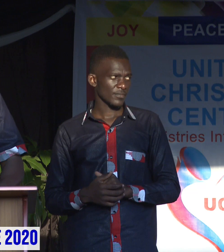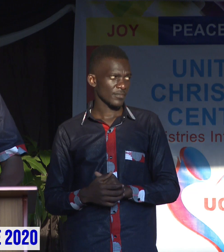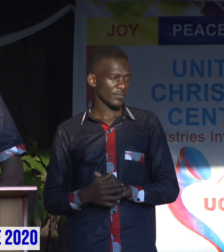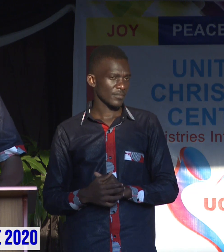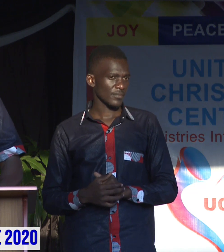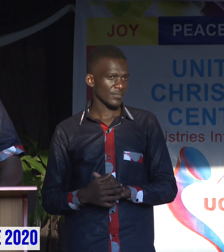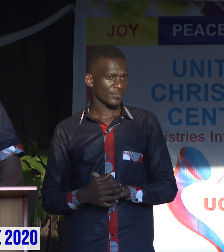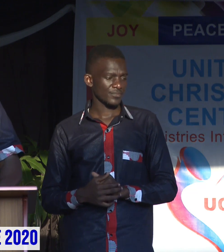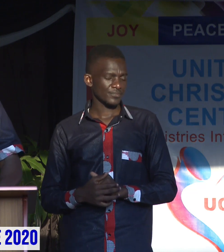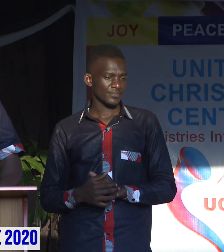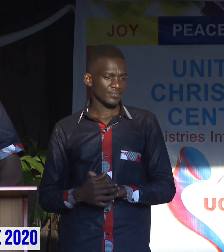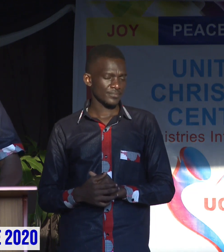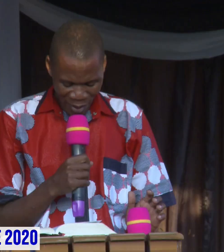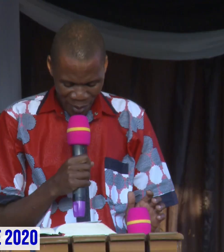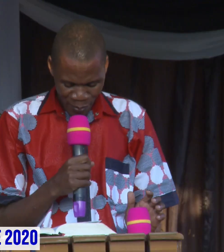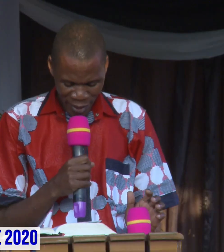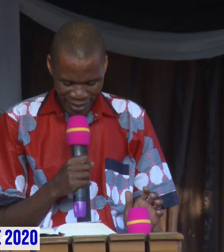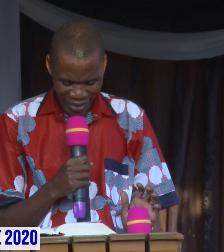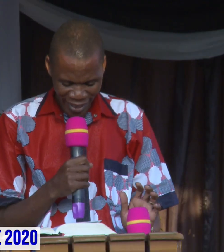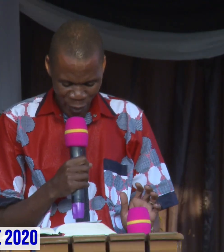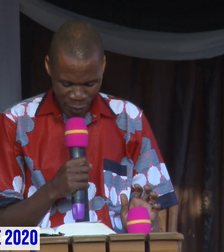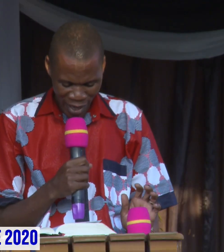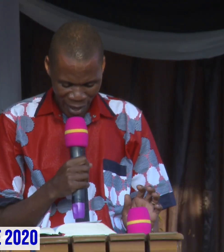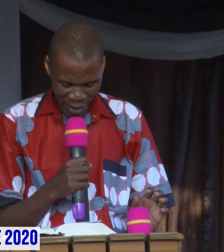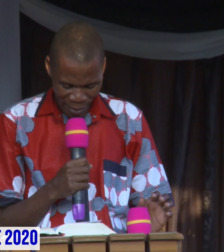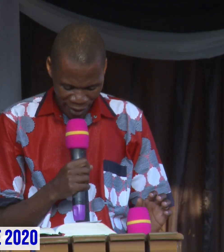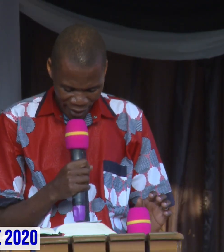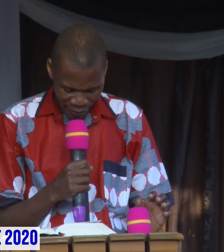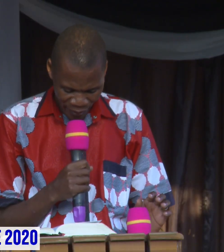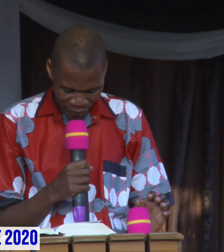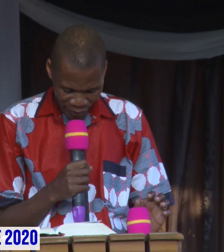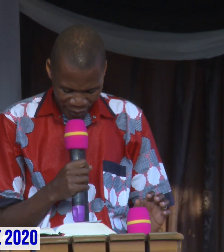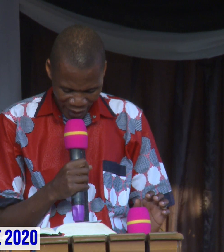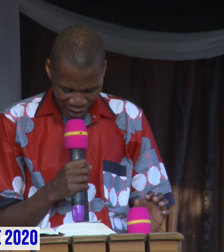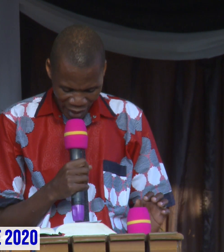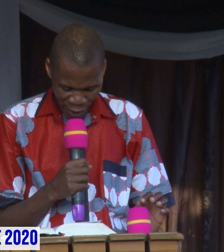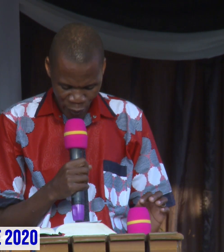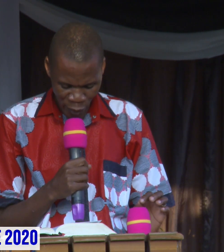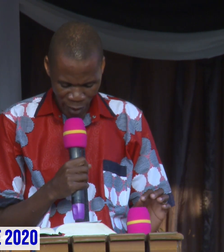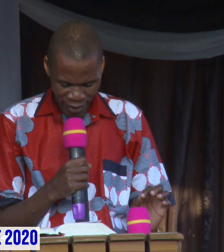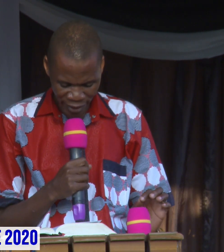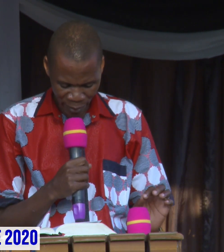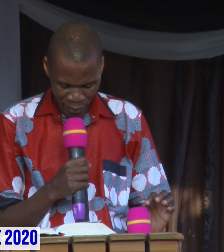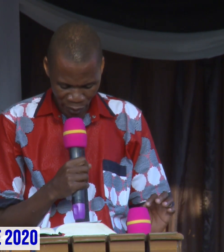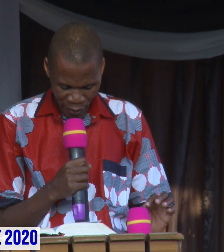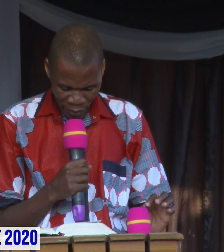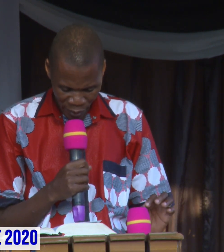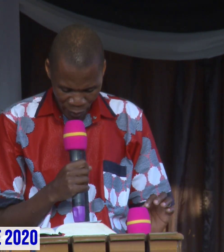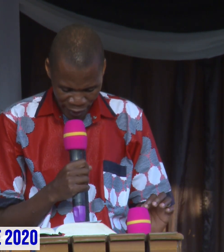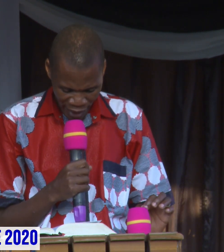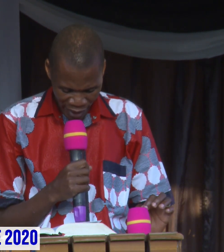Musanvu kumi na mukaga. Muli bategeera ku bibala byabwe. Abantu banoga bate